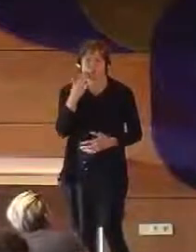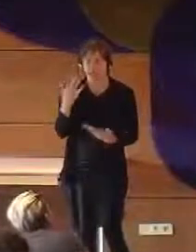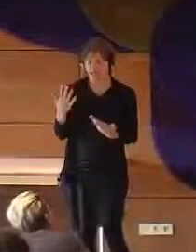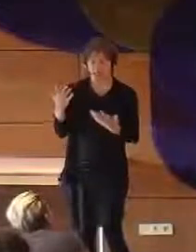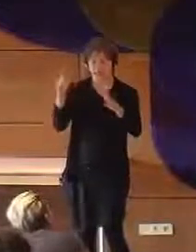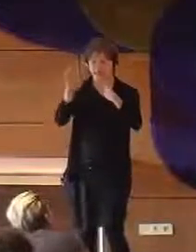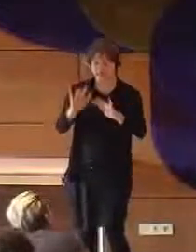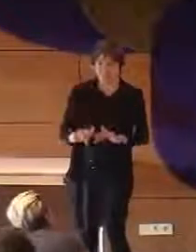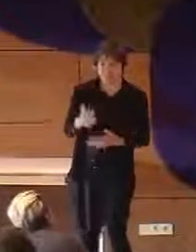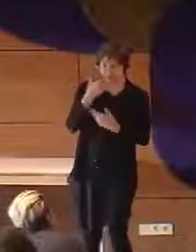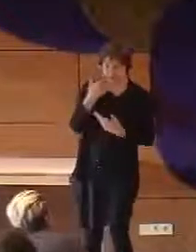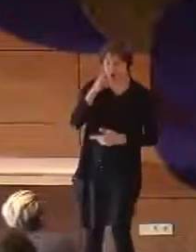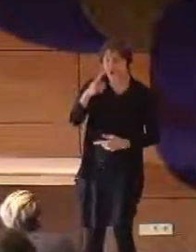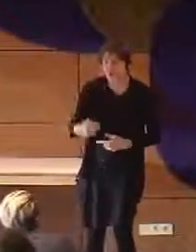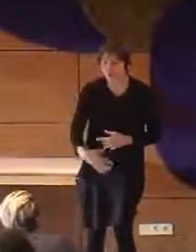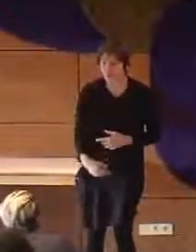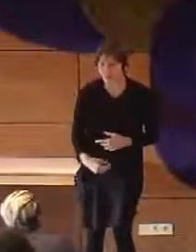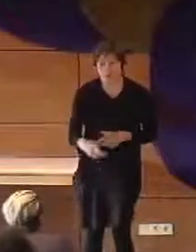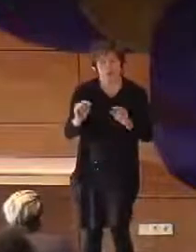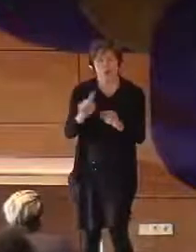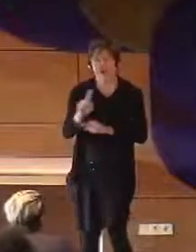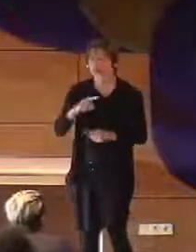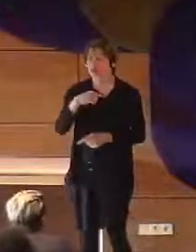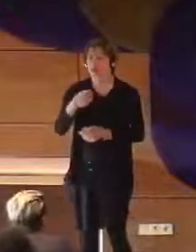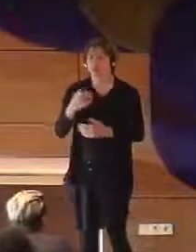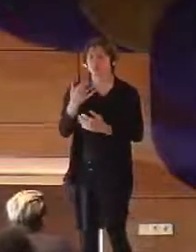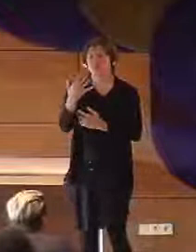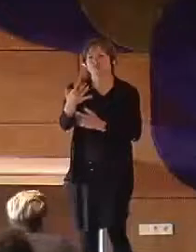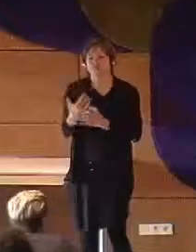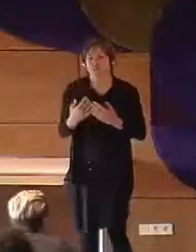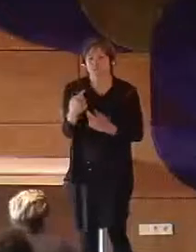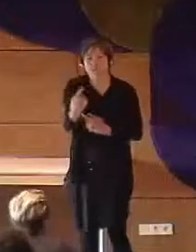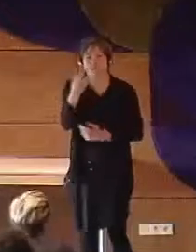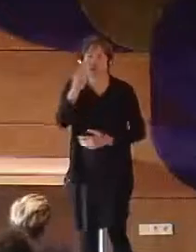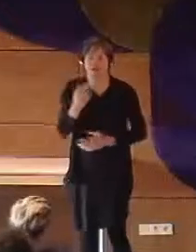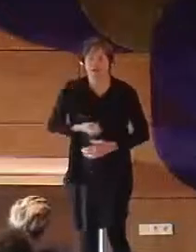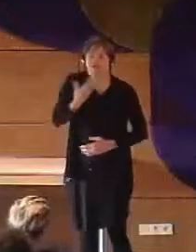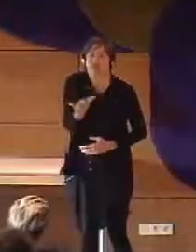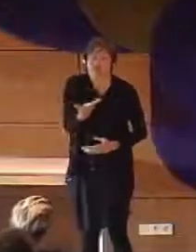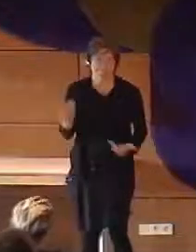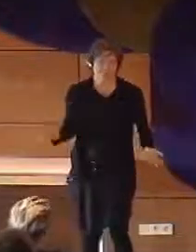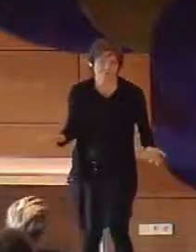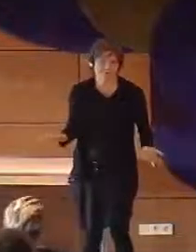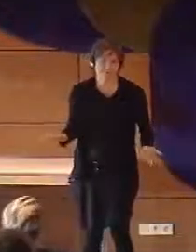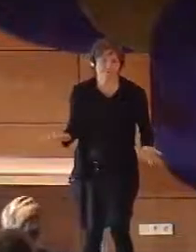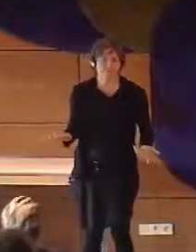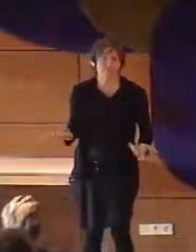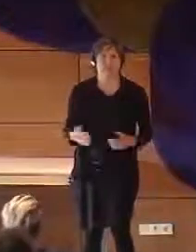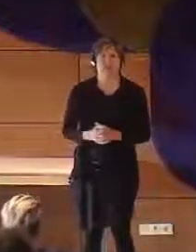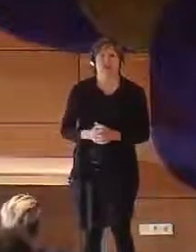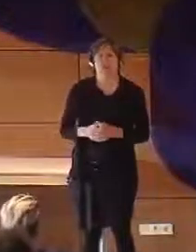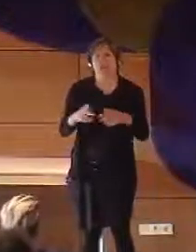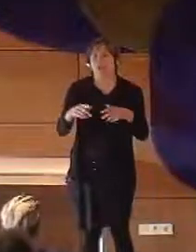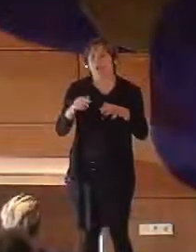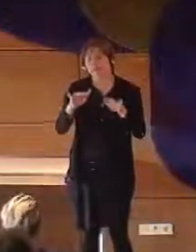So there's a number of reasons why. So we were talking about the hypothalamus, the pituitary, and the gonads. So this